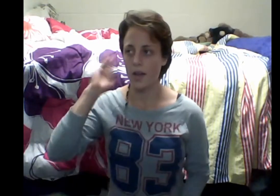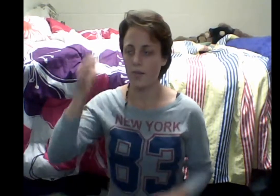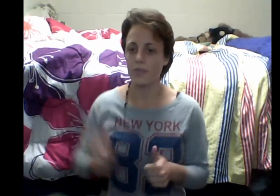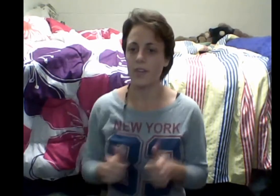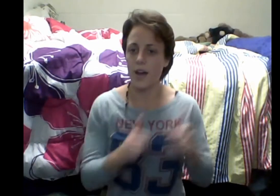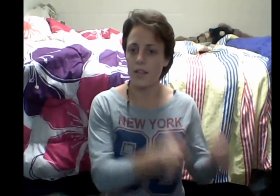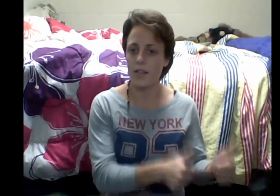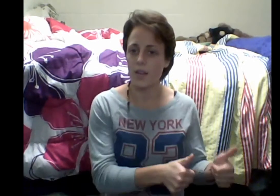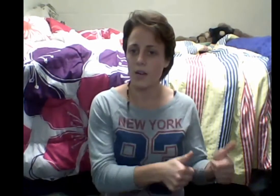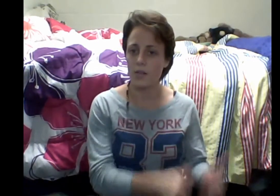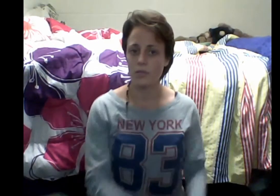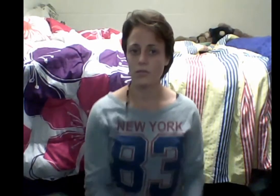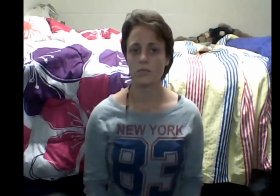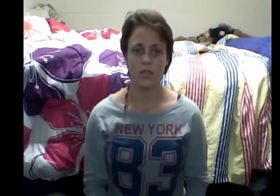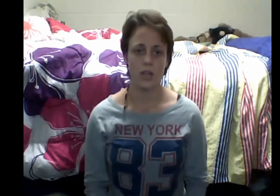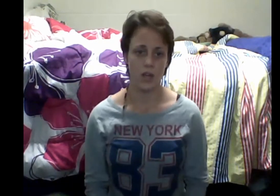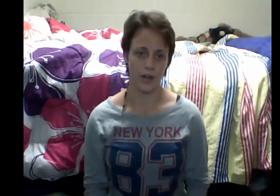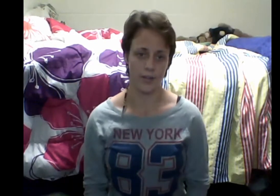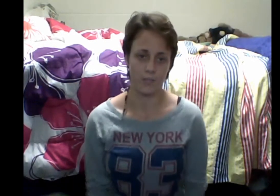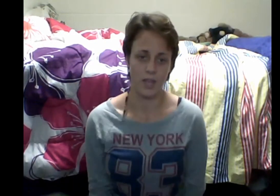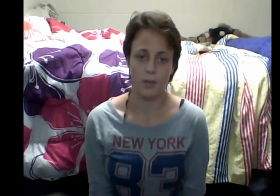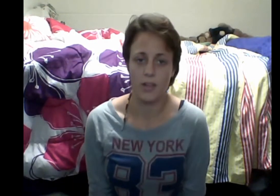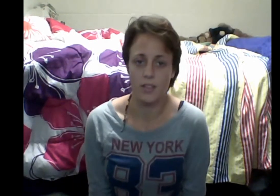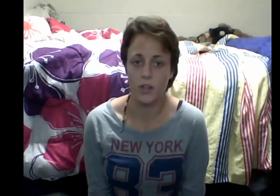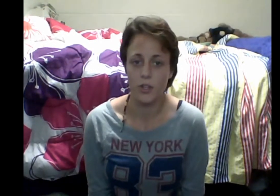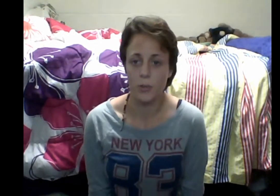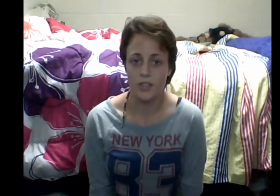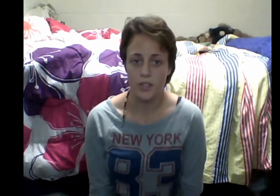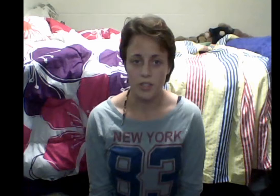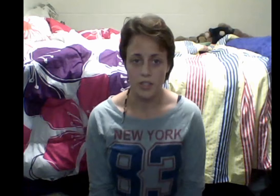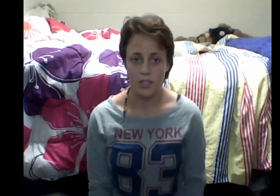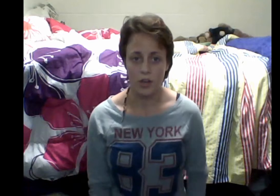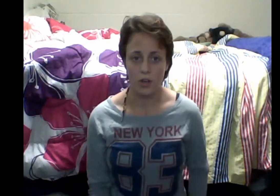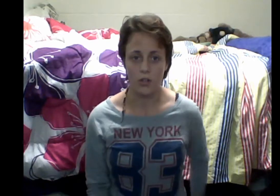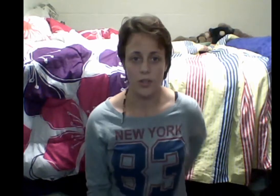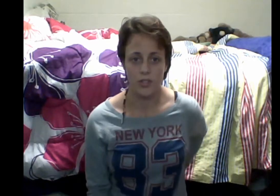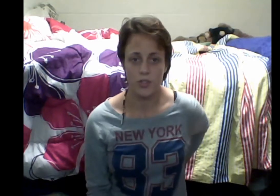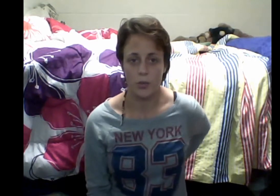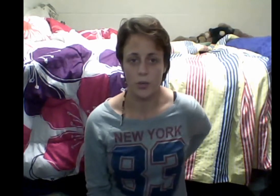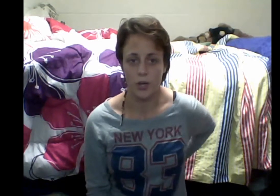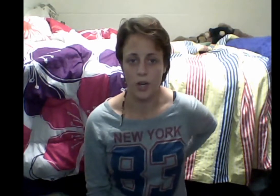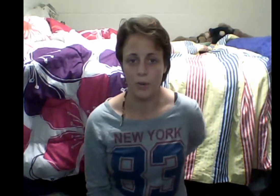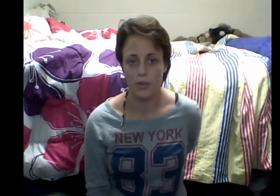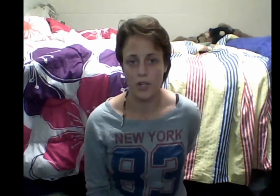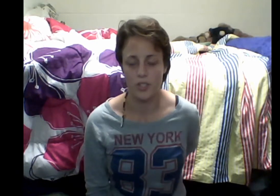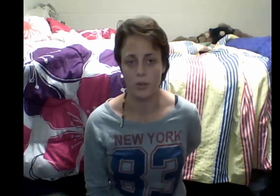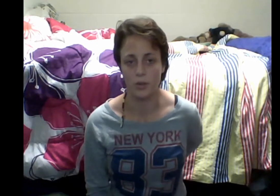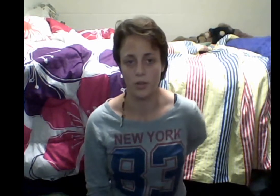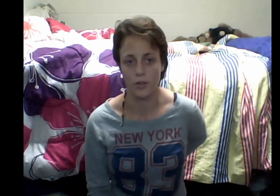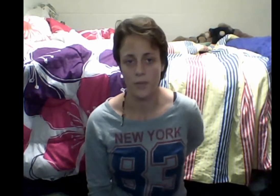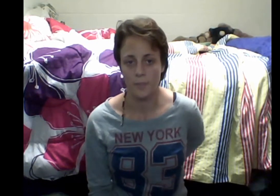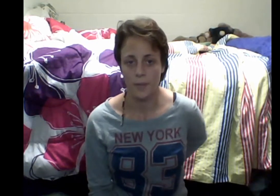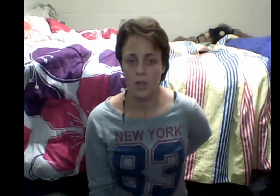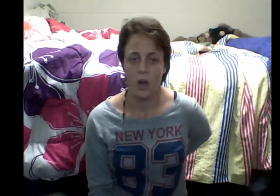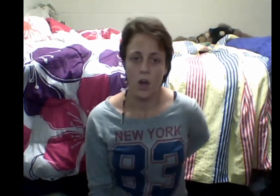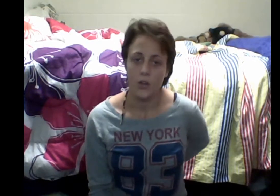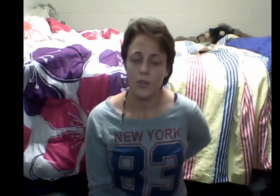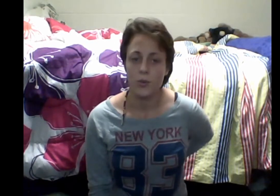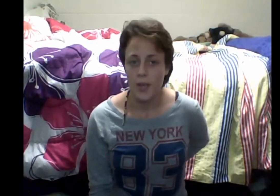will follow. Alright, next part is all your ways are good, all your ways are sure. I will trust in you alone. All your